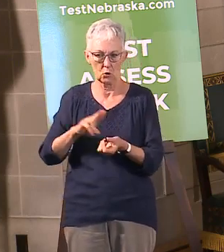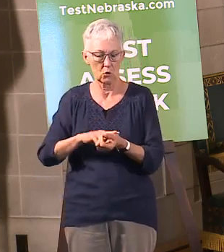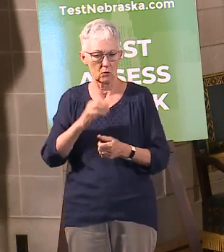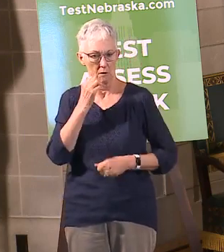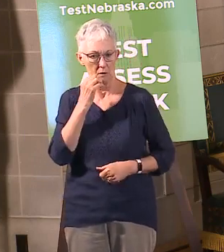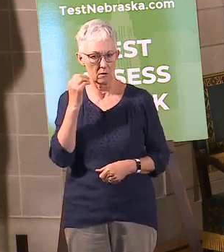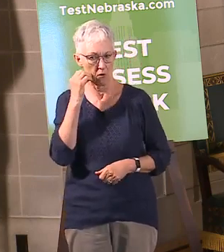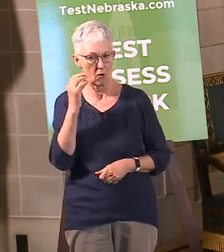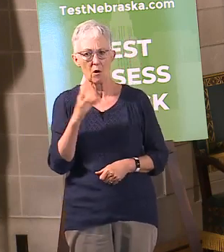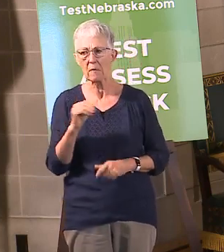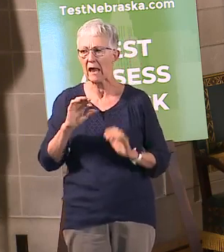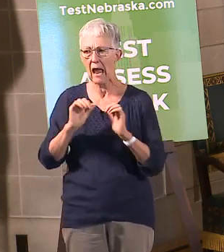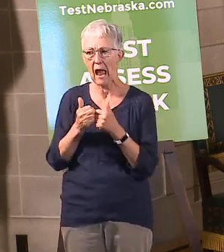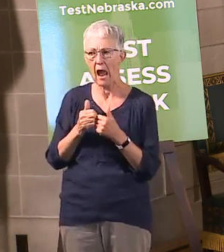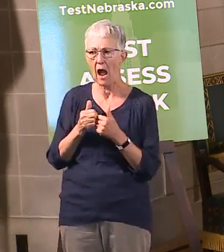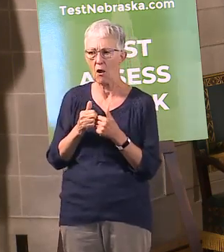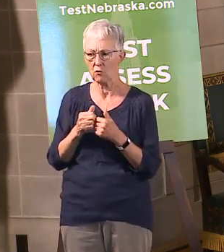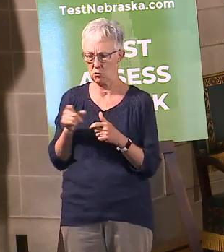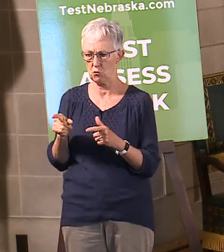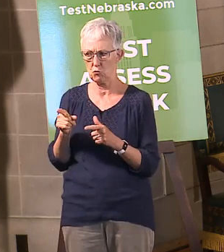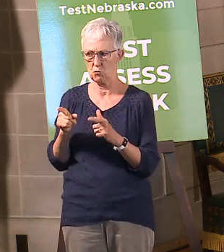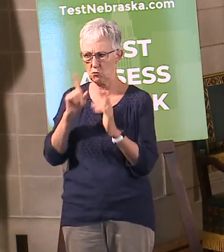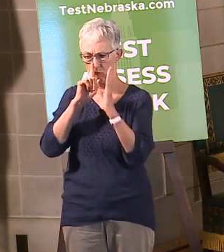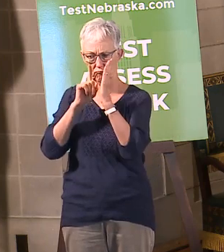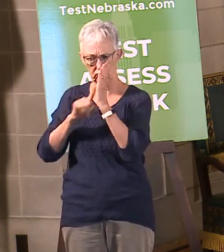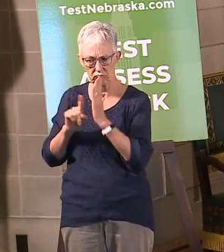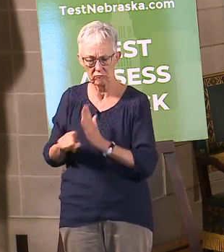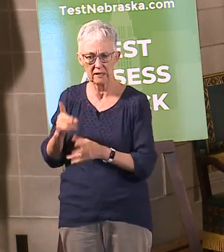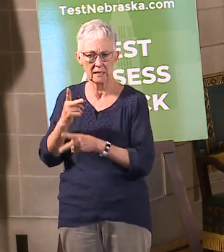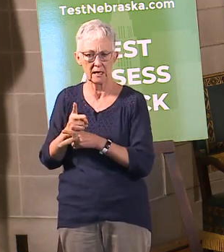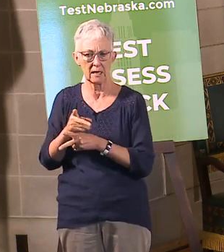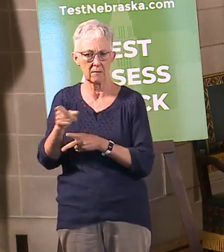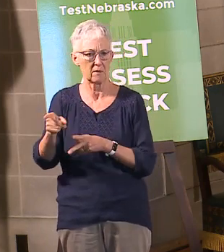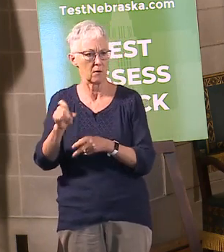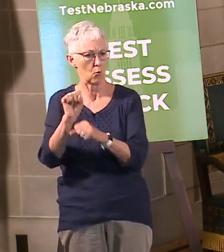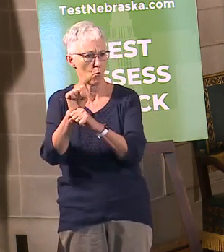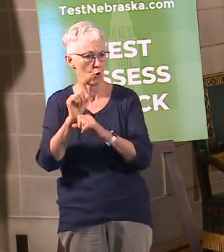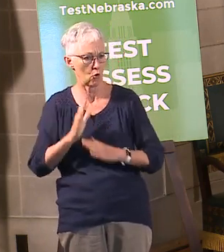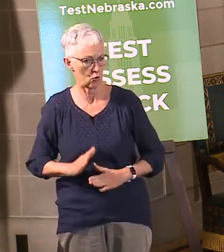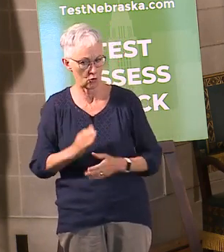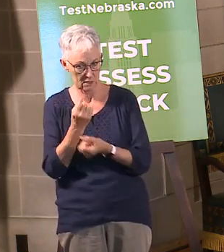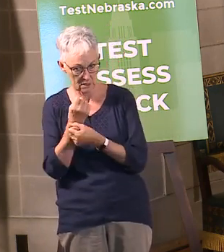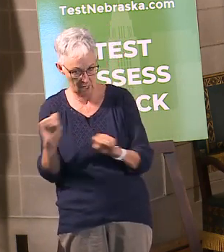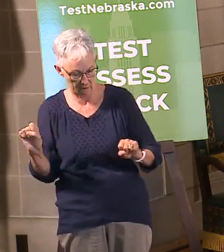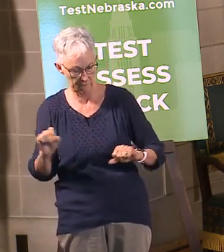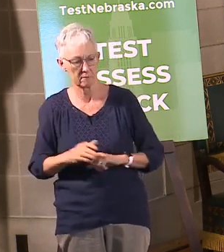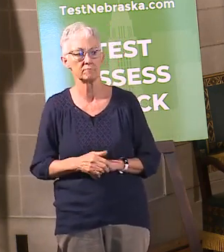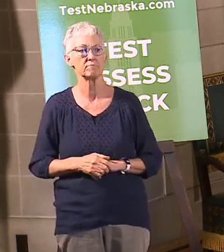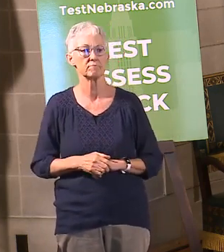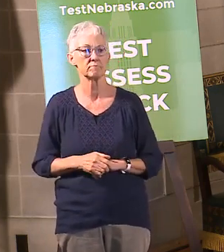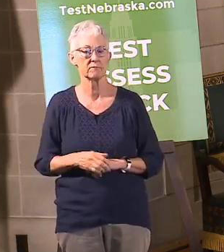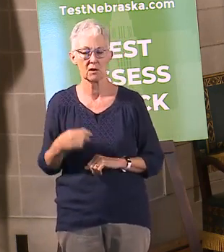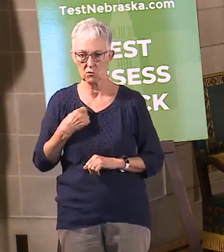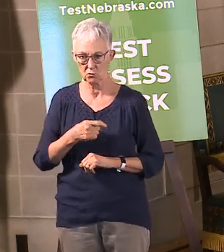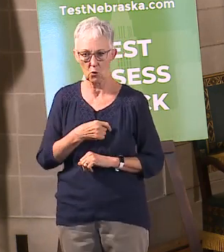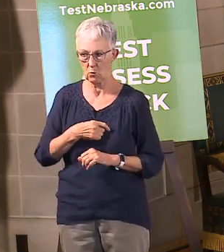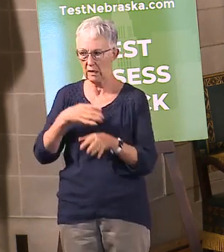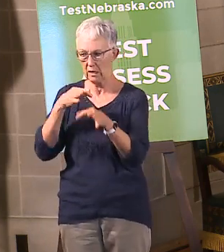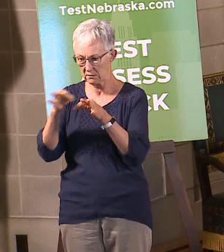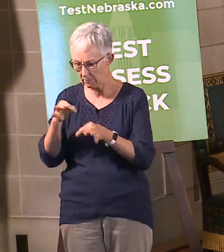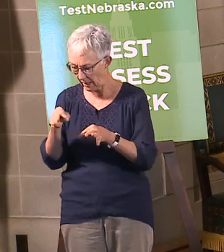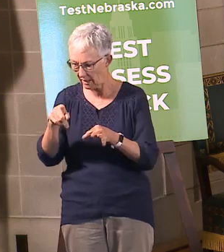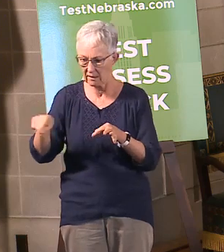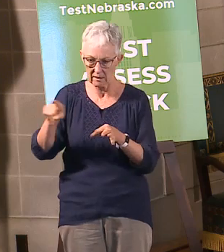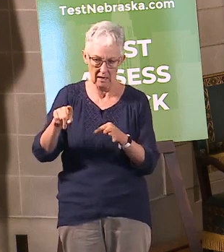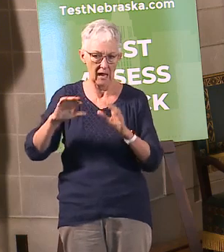It includes resources for additional information, such as how to request personal protective equipment from the state.